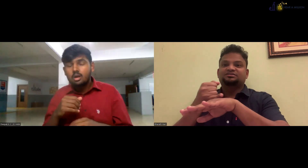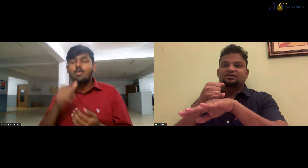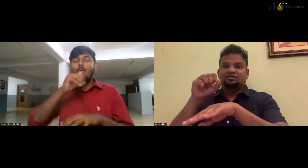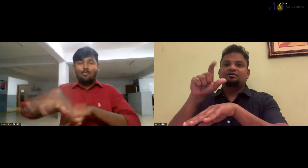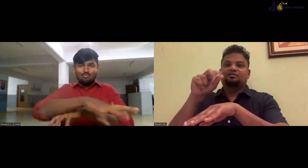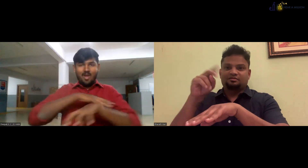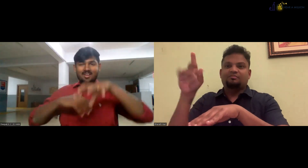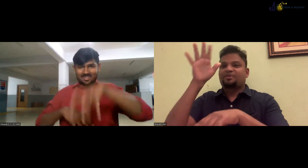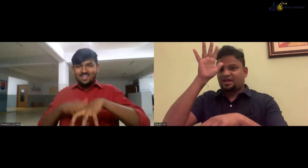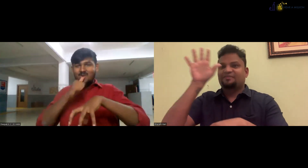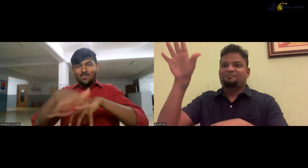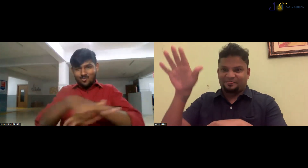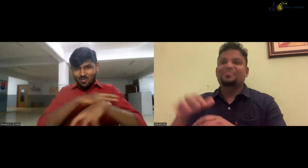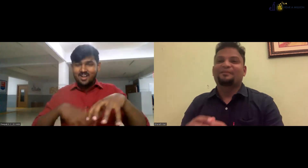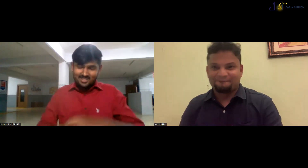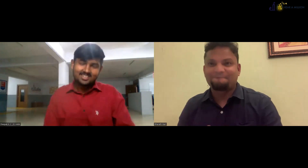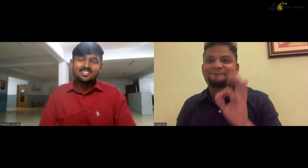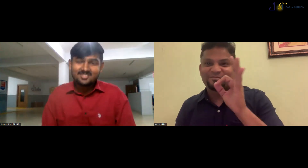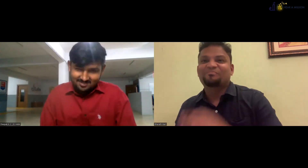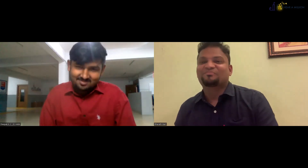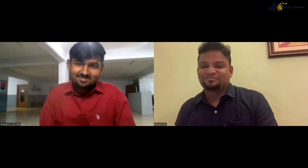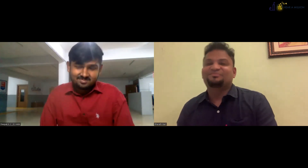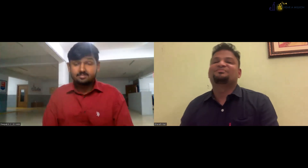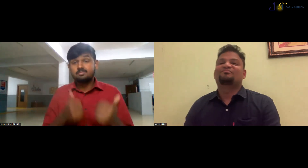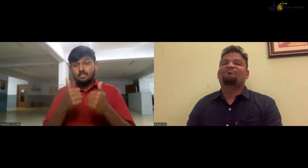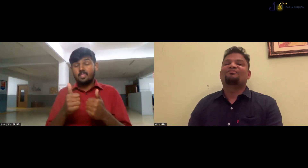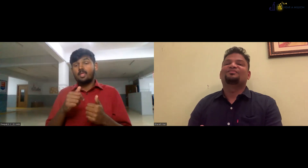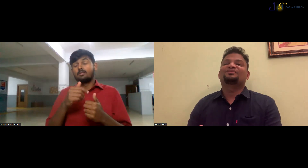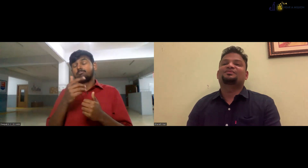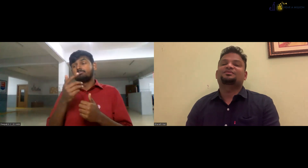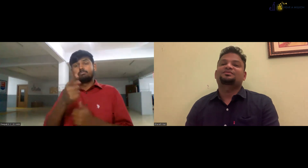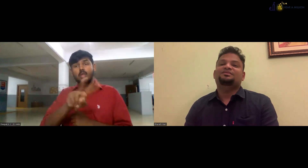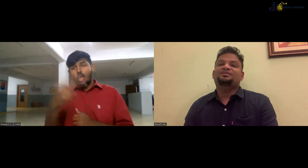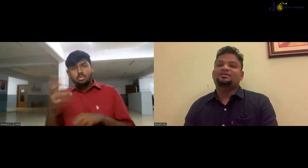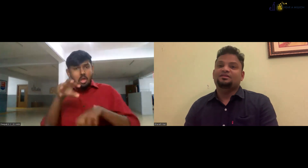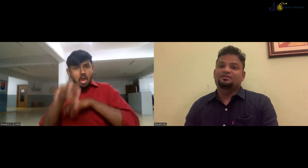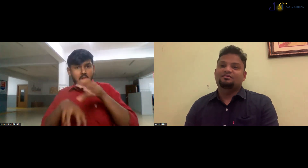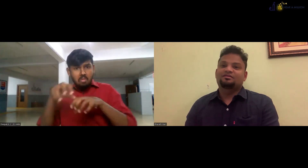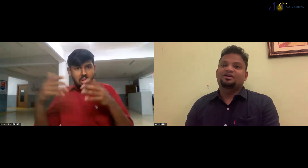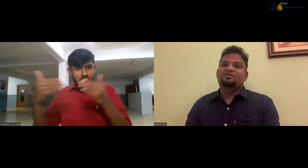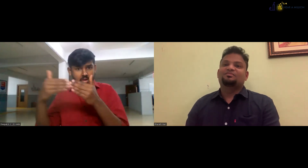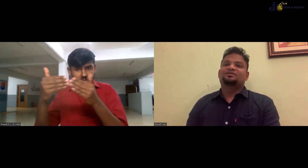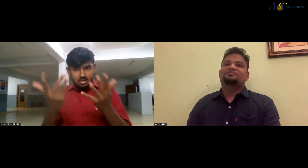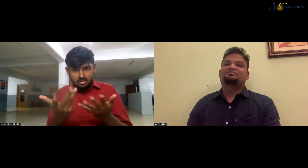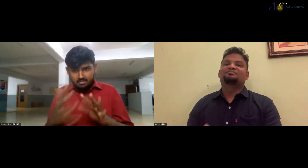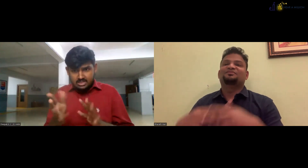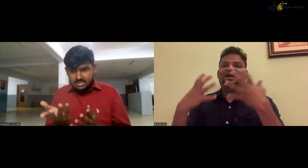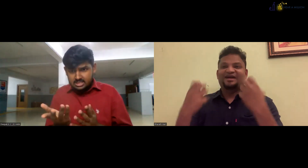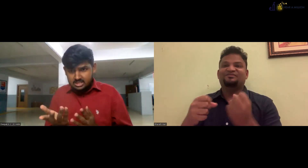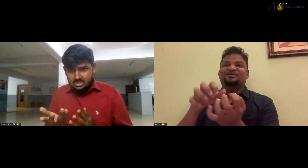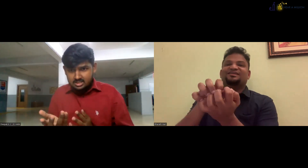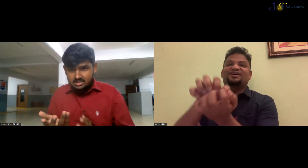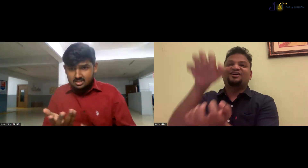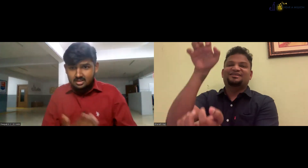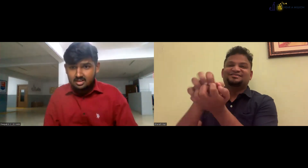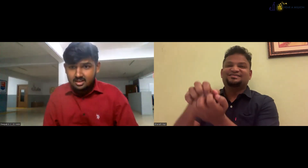Other animal, if you have, so in at the base level of the sea, I saw. Have you